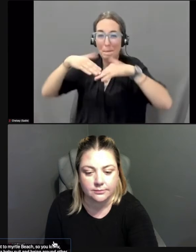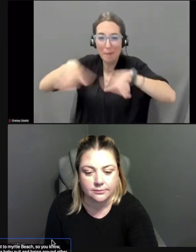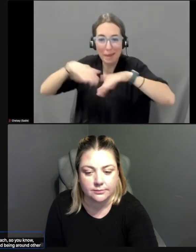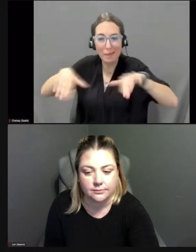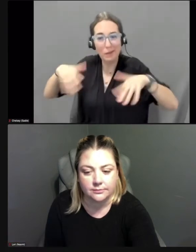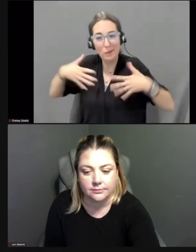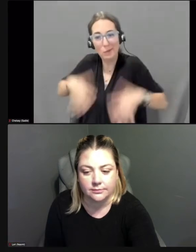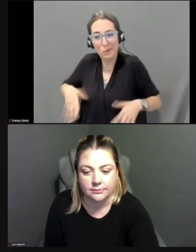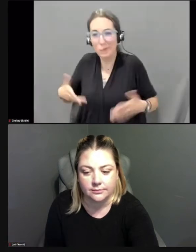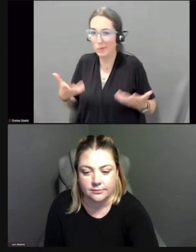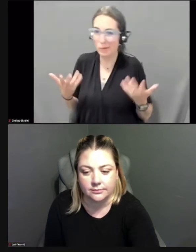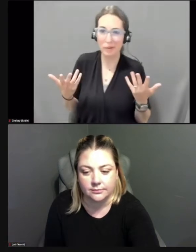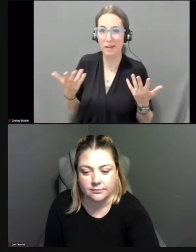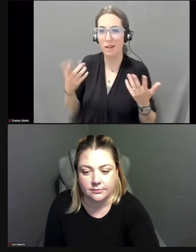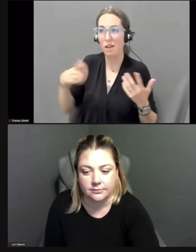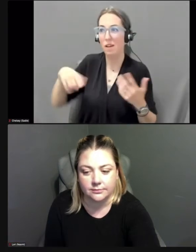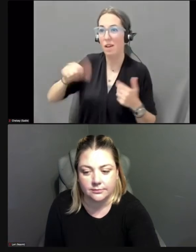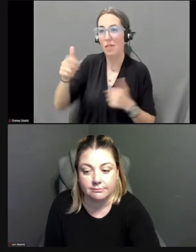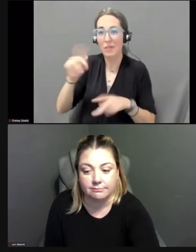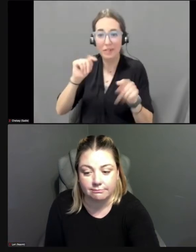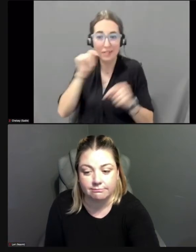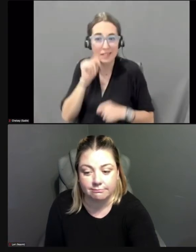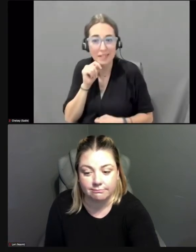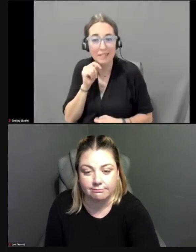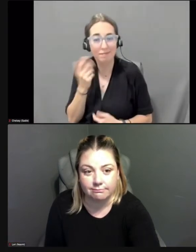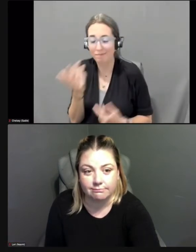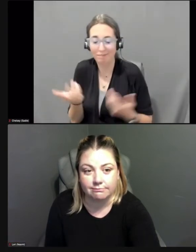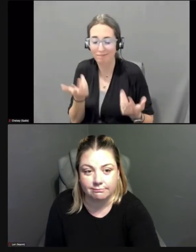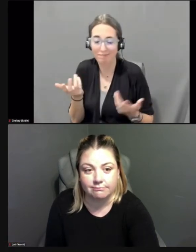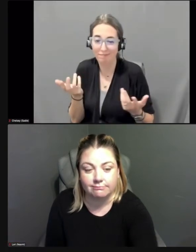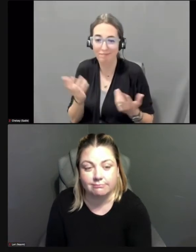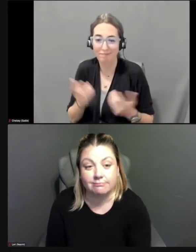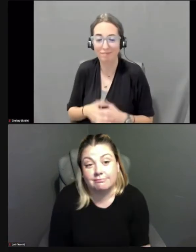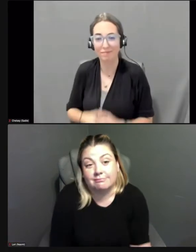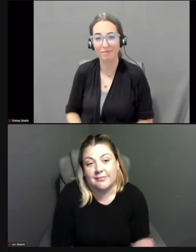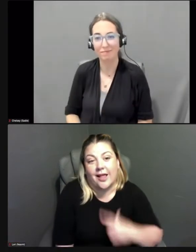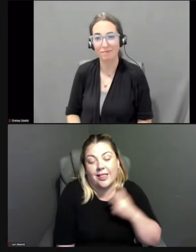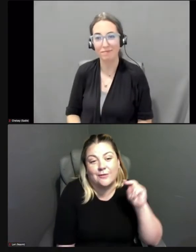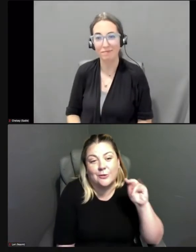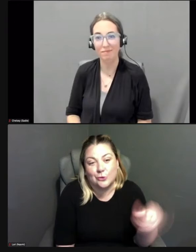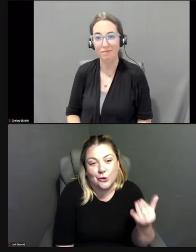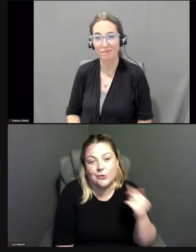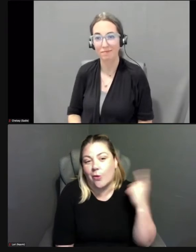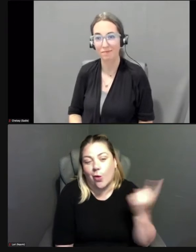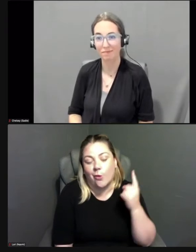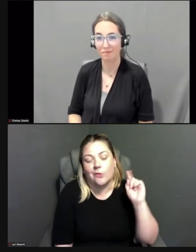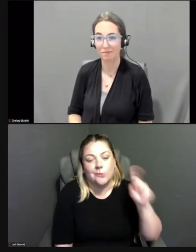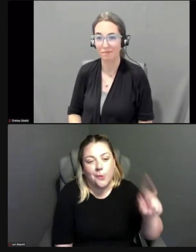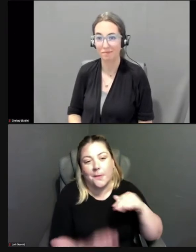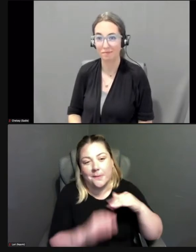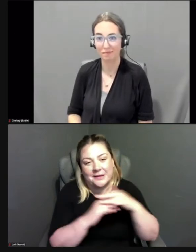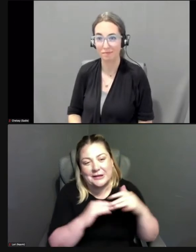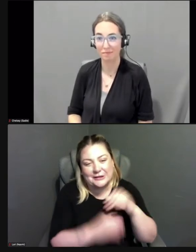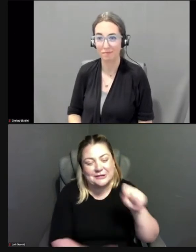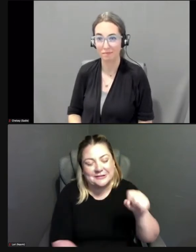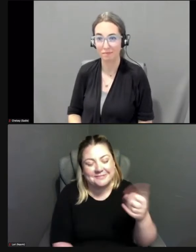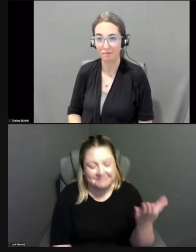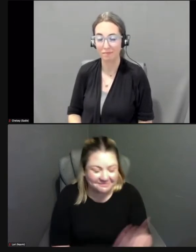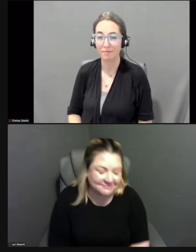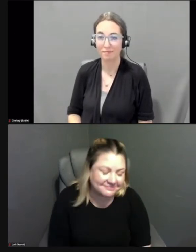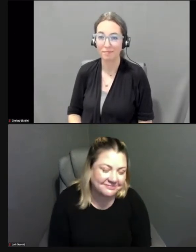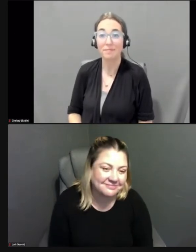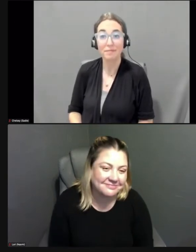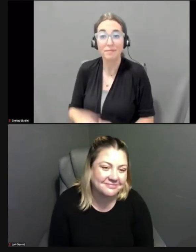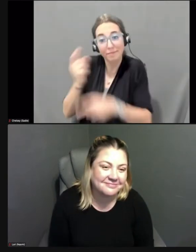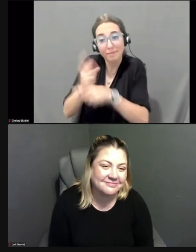your age. I was in New Jersey. We went to Wildwood. Yep. So being very conscious, very